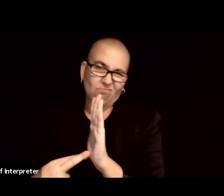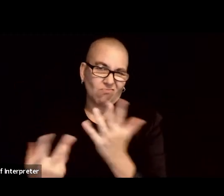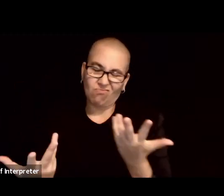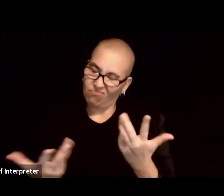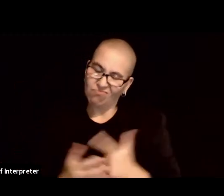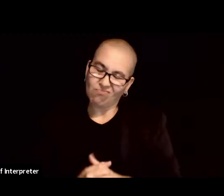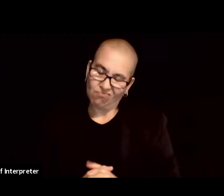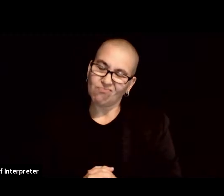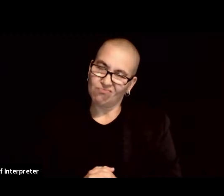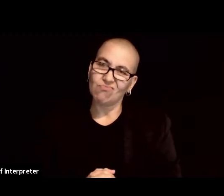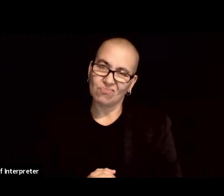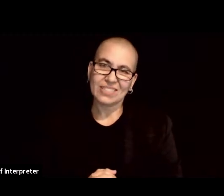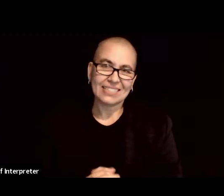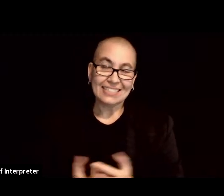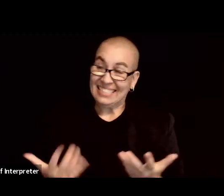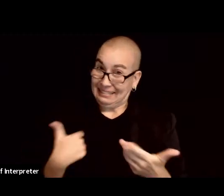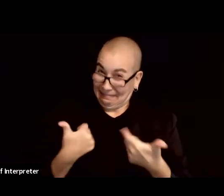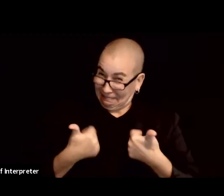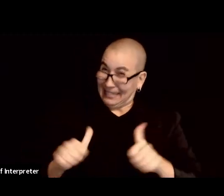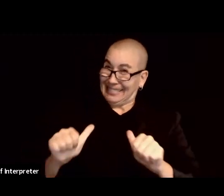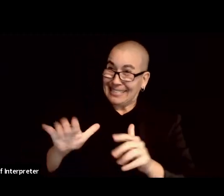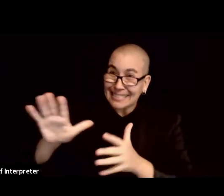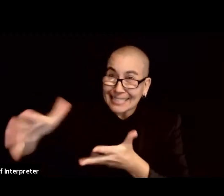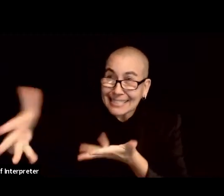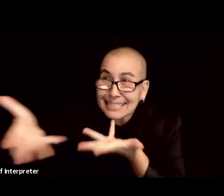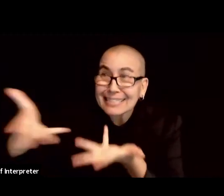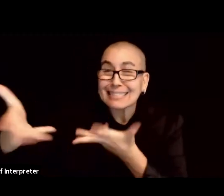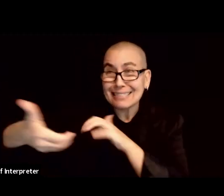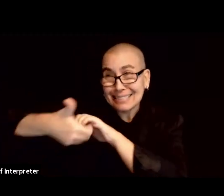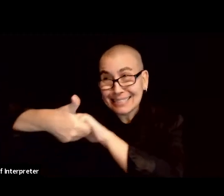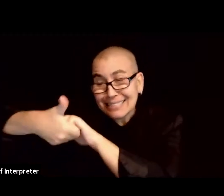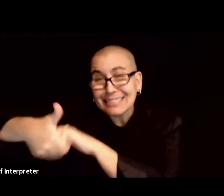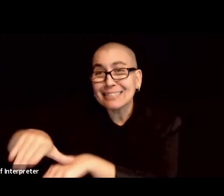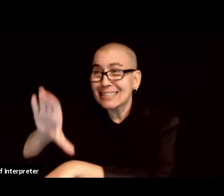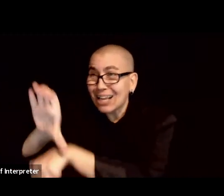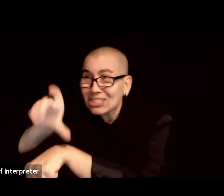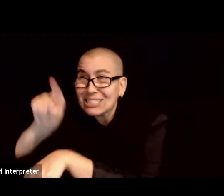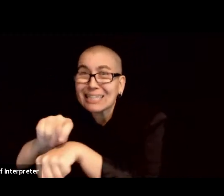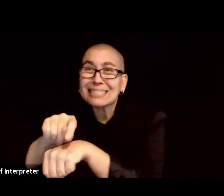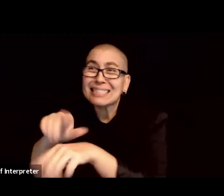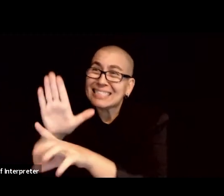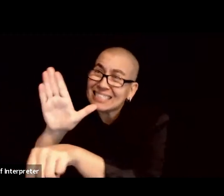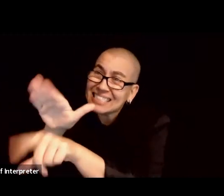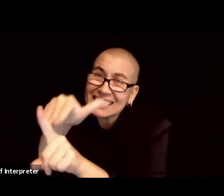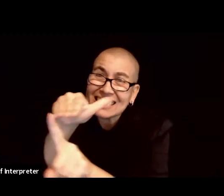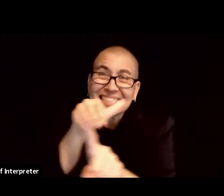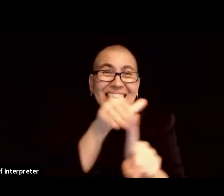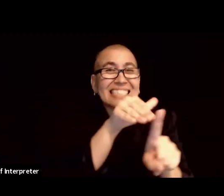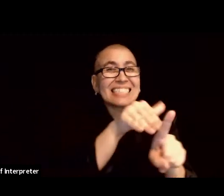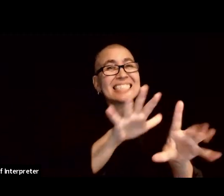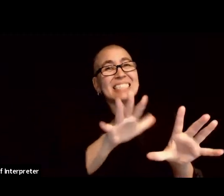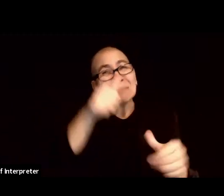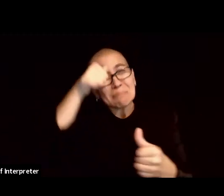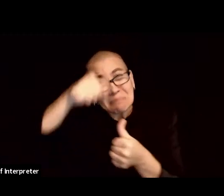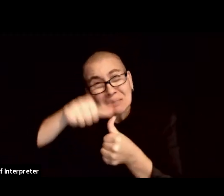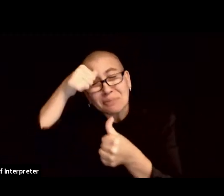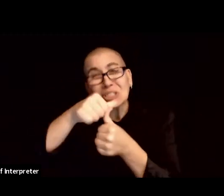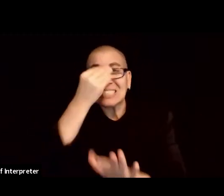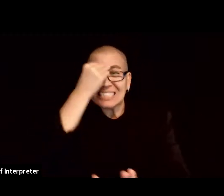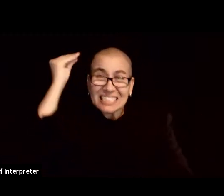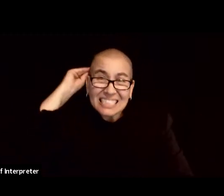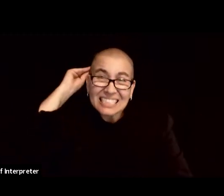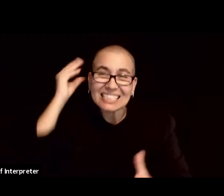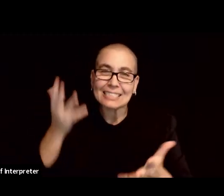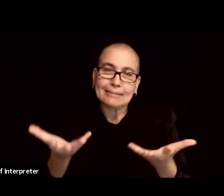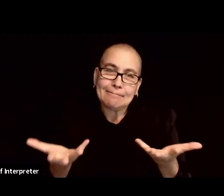really reminding people not only what the current guidelines are, but with the degree of viral activity that